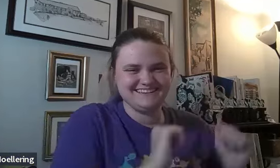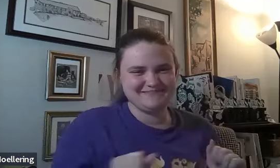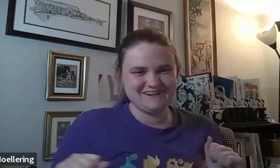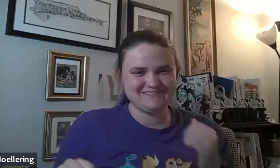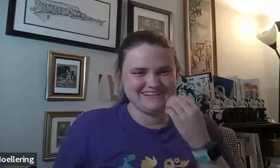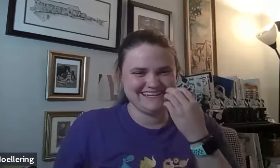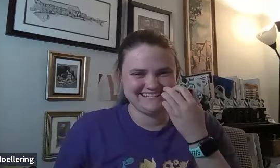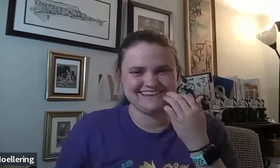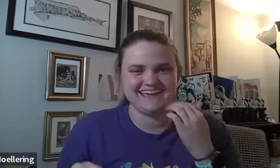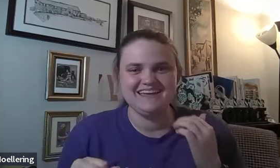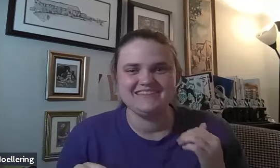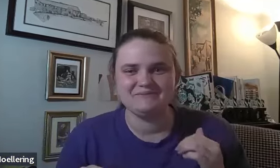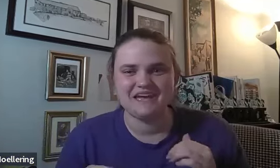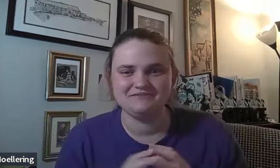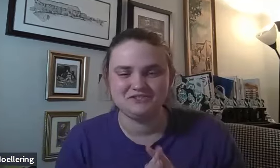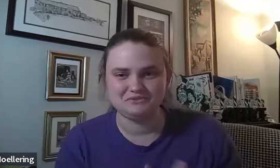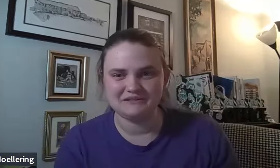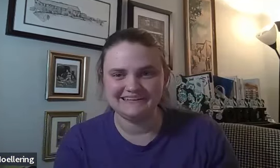Awesome. Perfect. Okay. Then we have Julie.